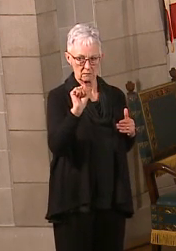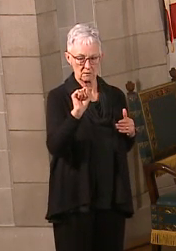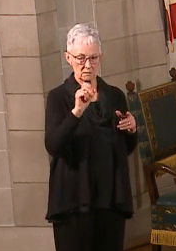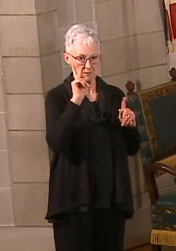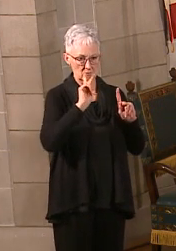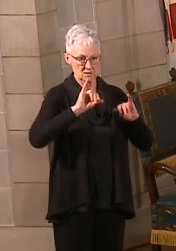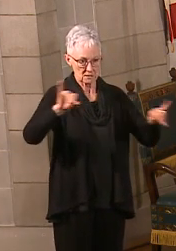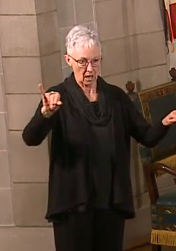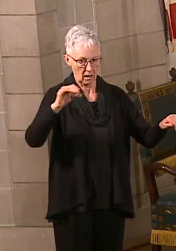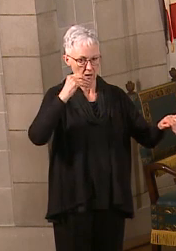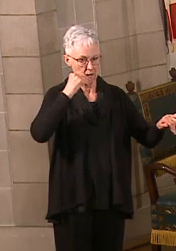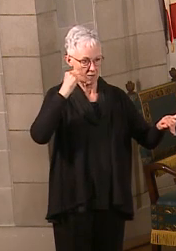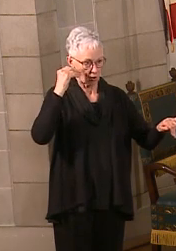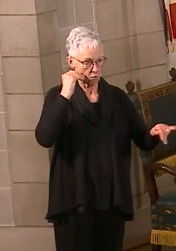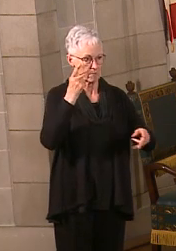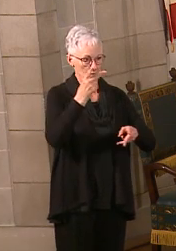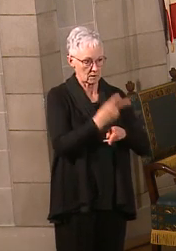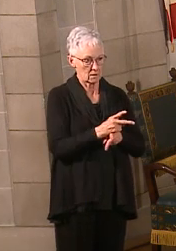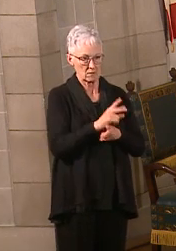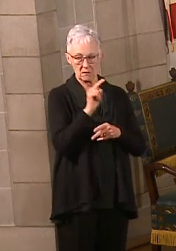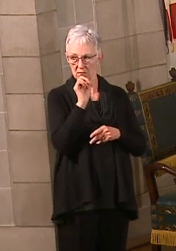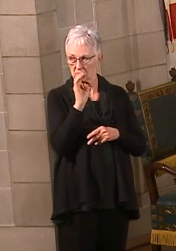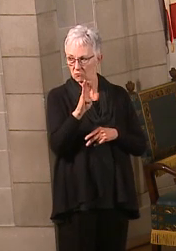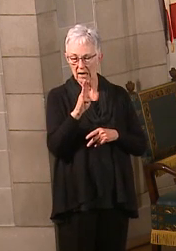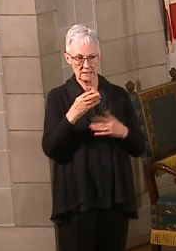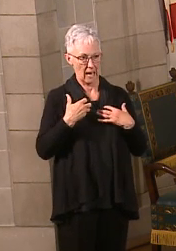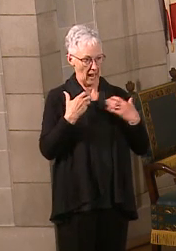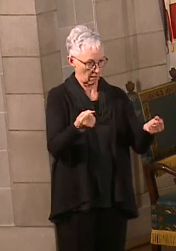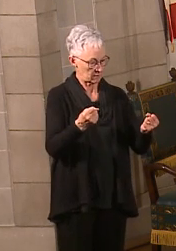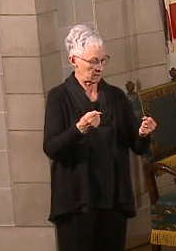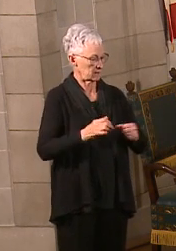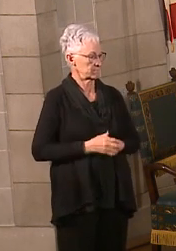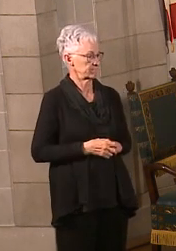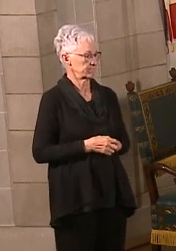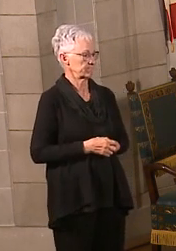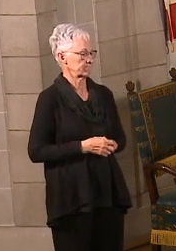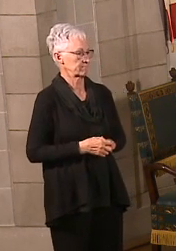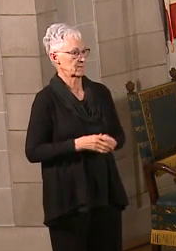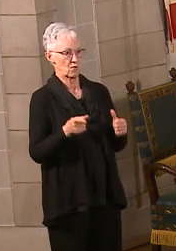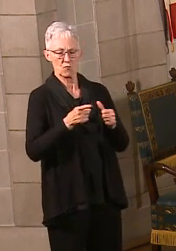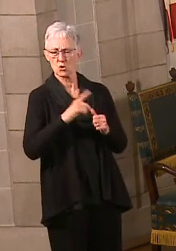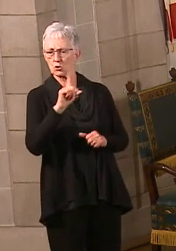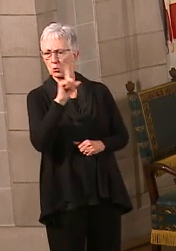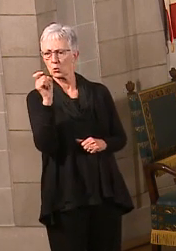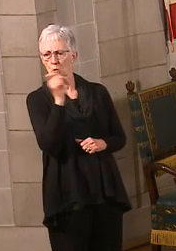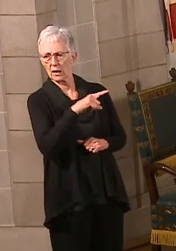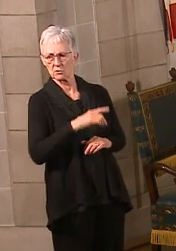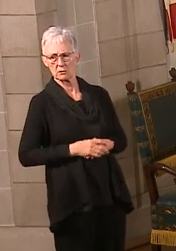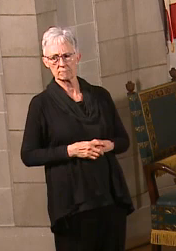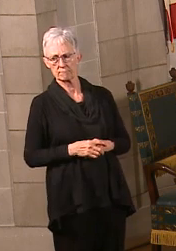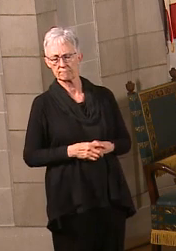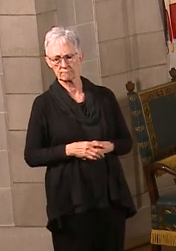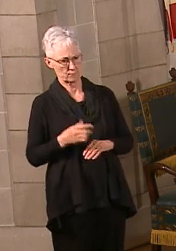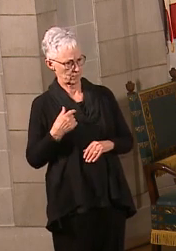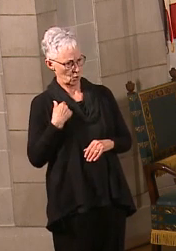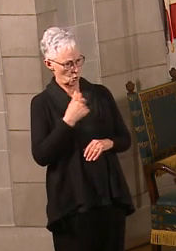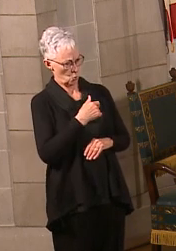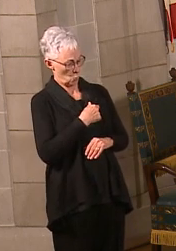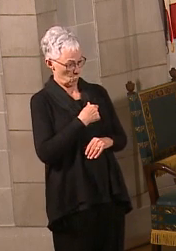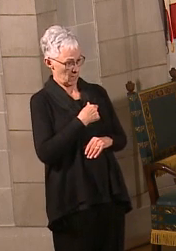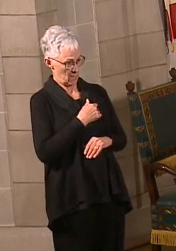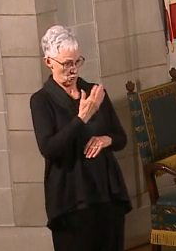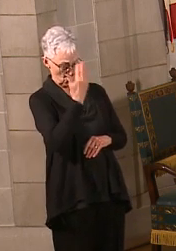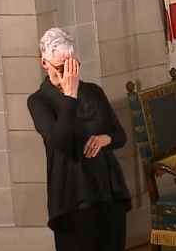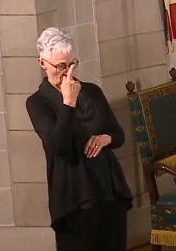remember that. So our first question here is from Henry Cordes, the Omaha World Herald. How sure are we that all coronavirus deaths are being counted